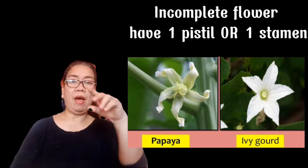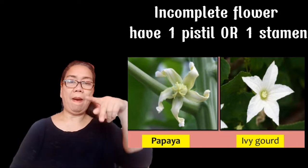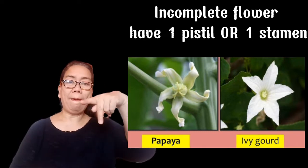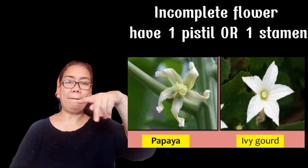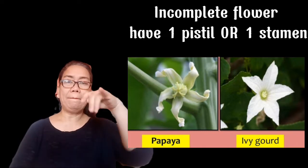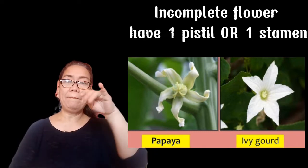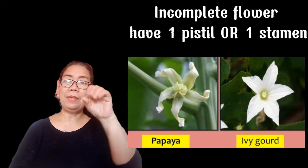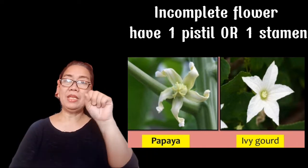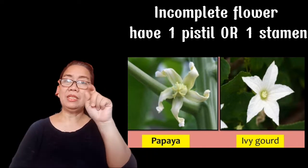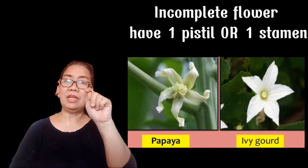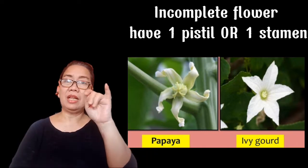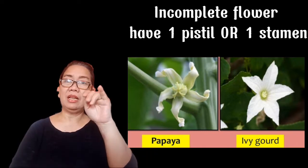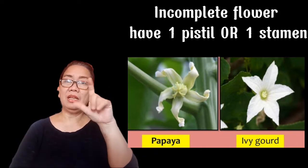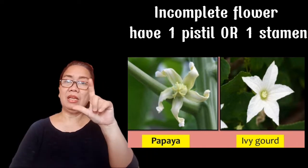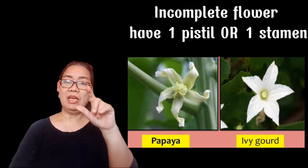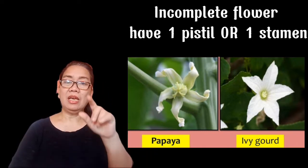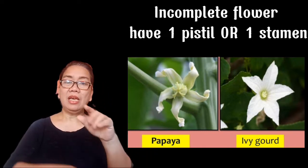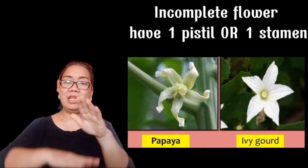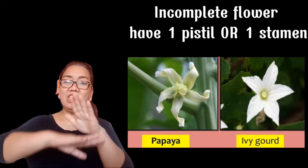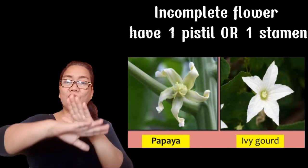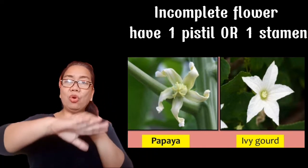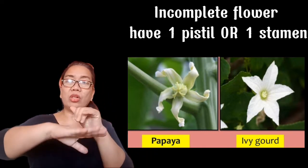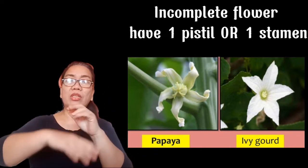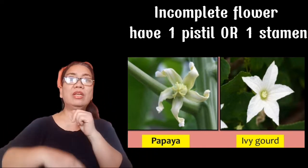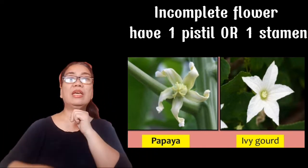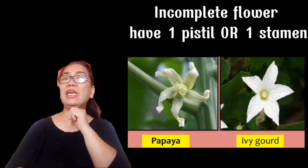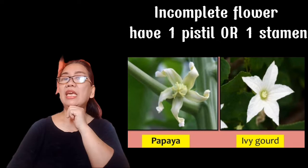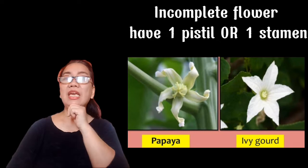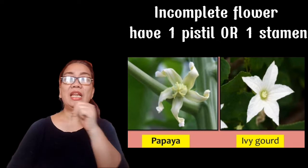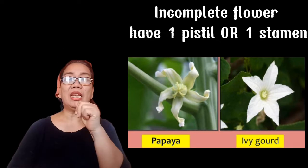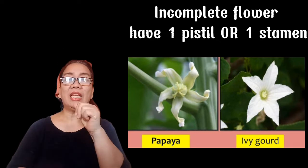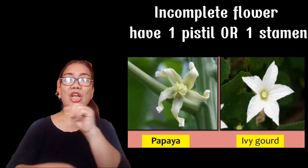one pistil, it is called